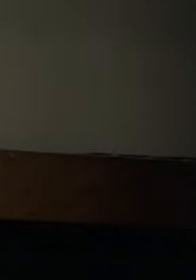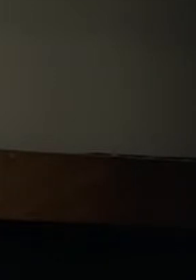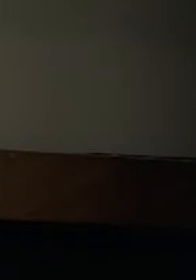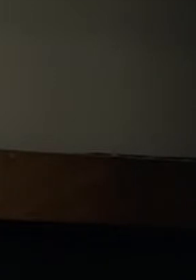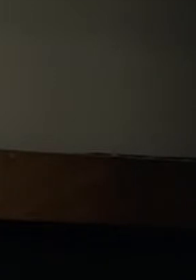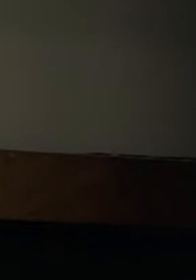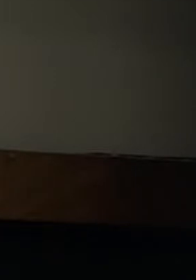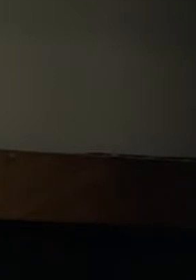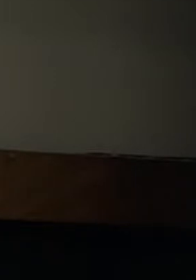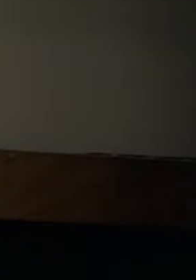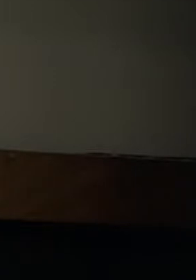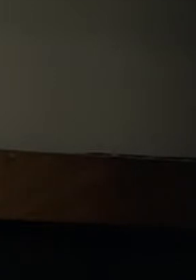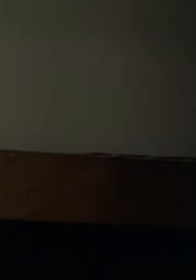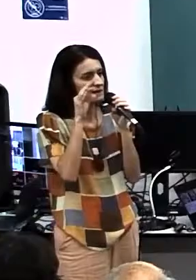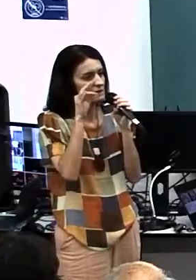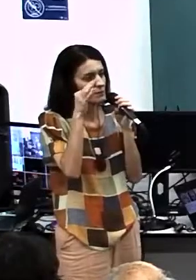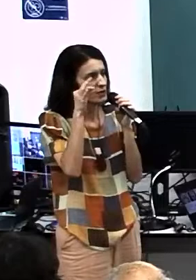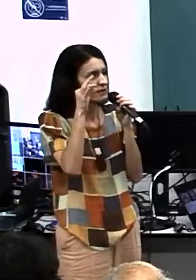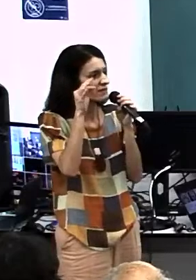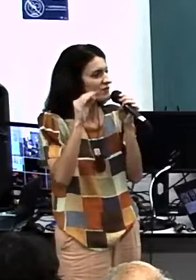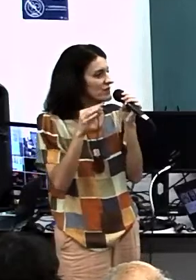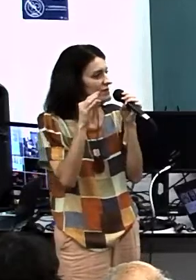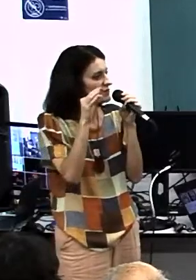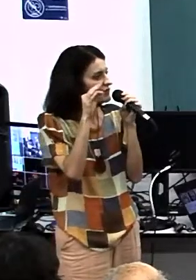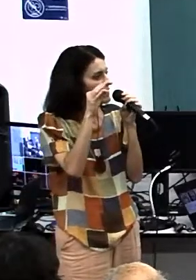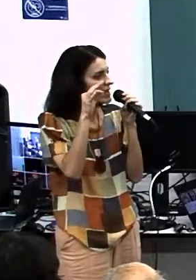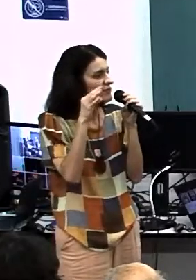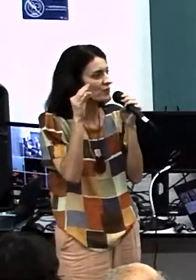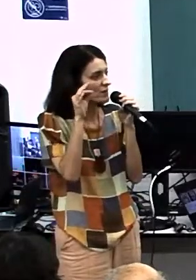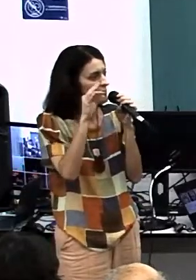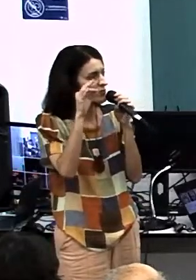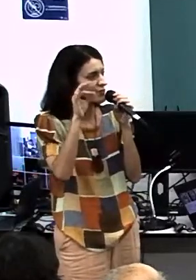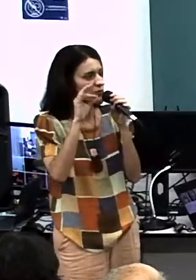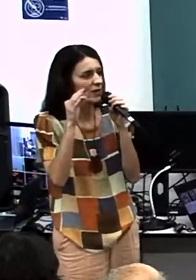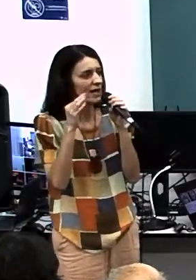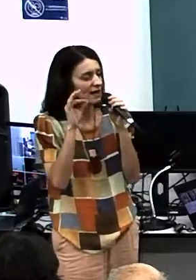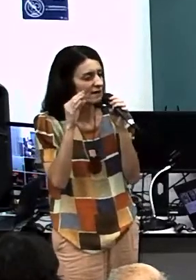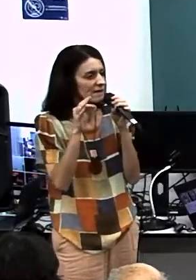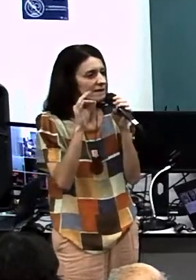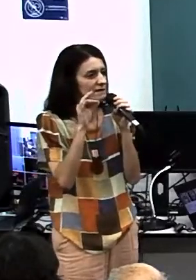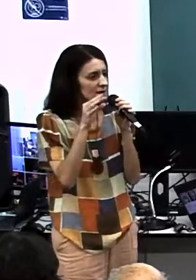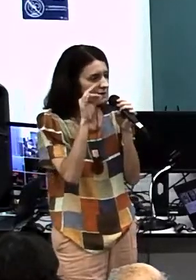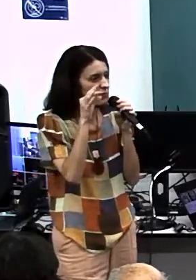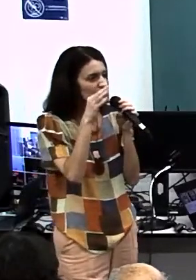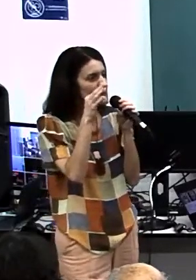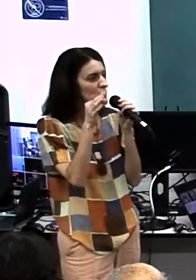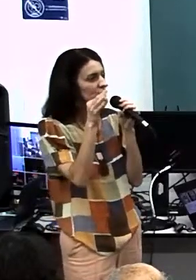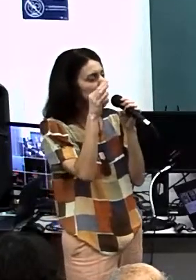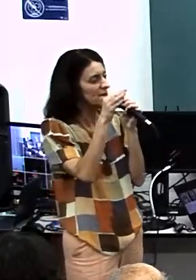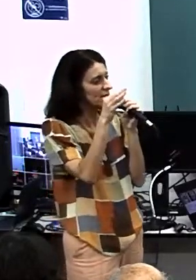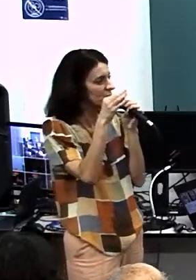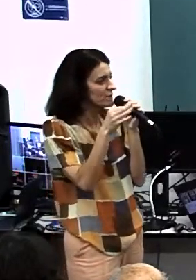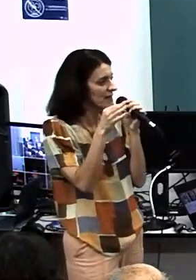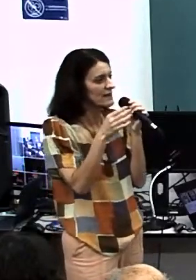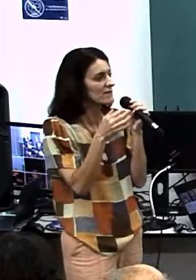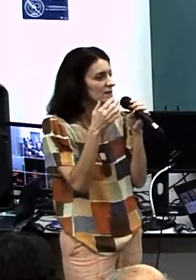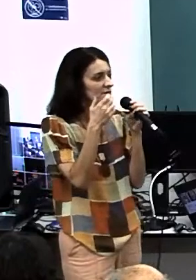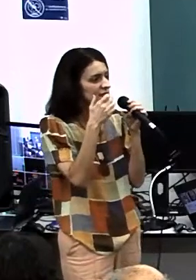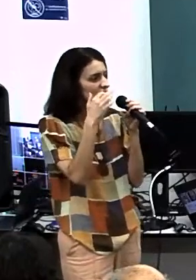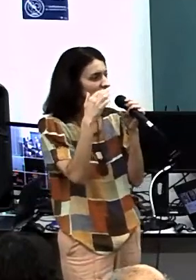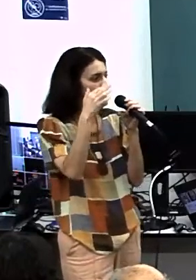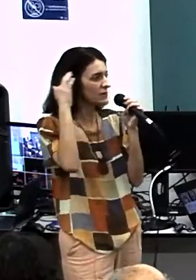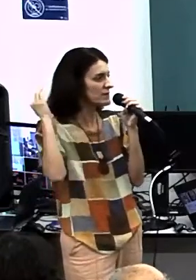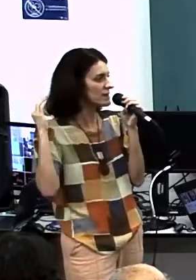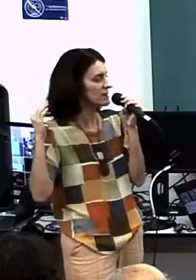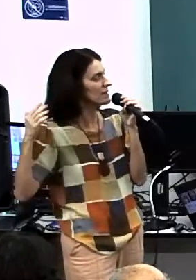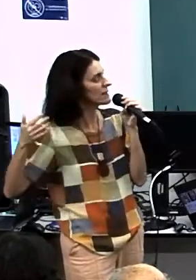coloque bullets, né, bolinhas de aço em alguns lugares, né, em alguns pontos específicos da língua, né,